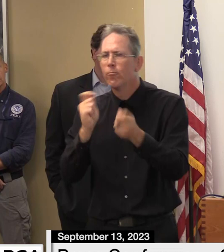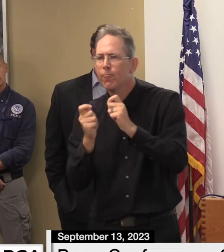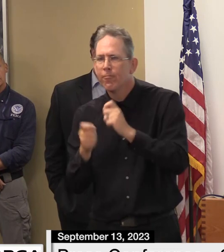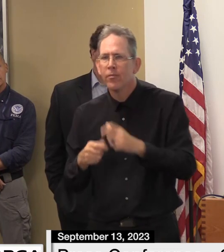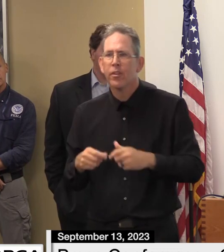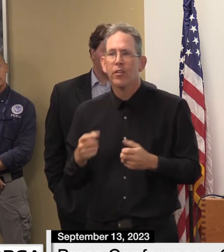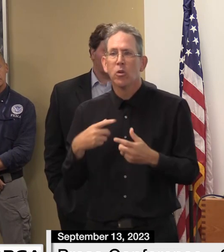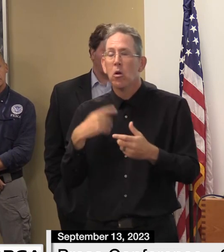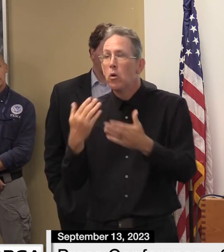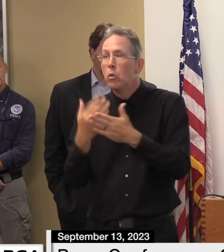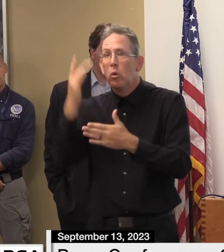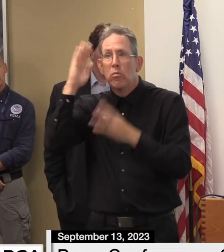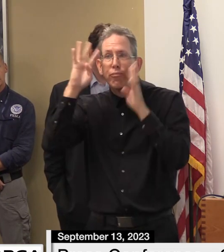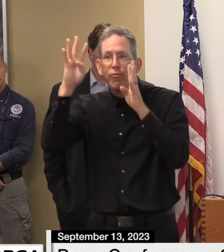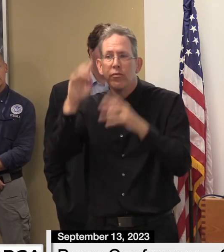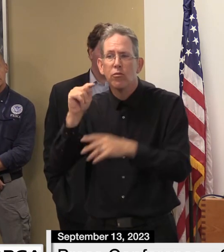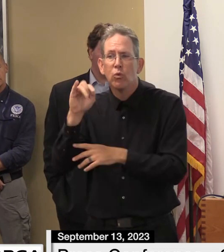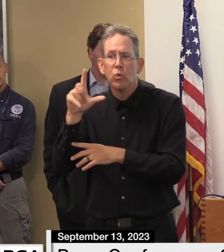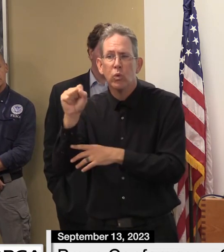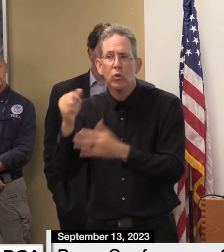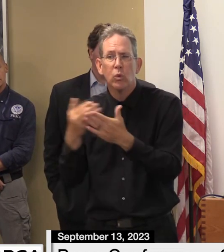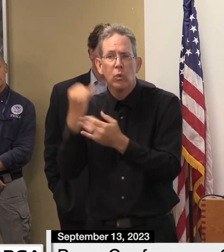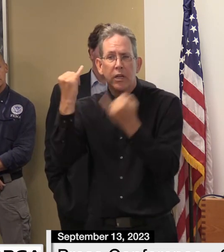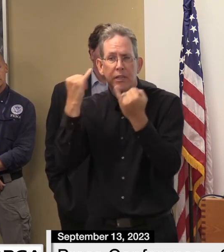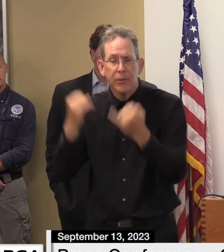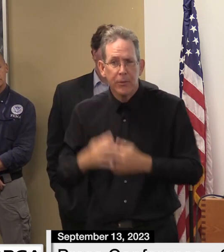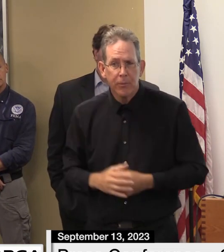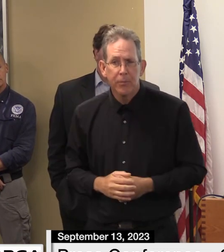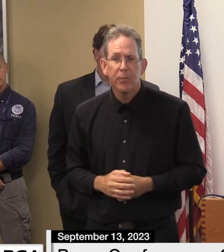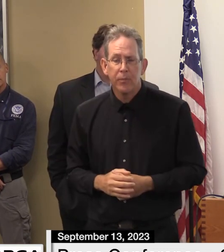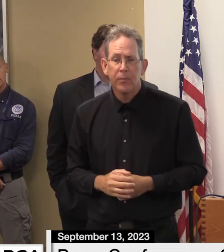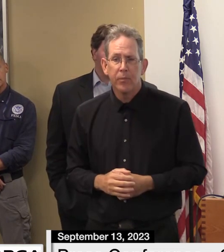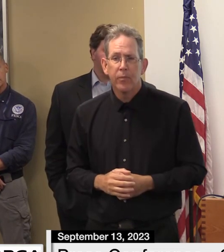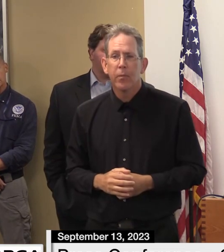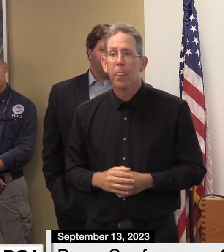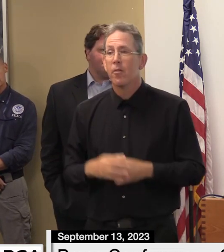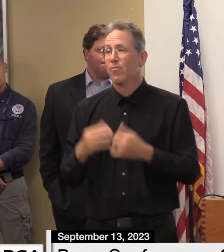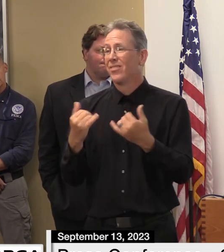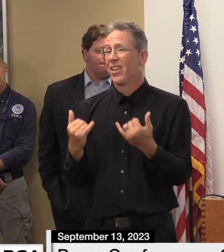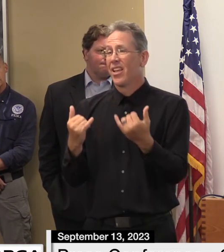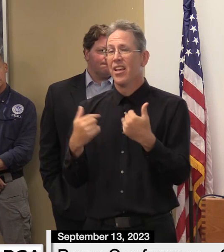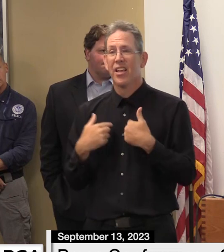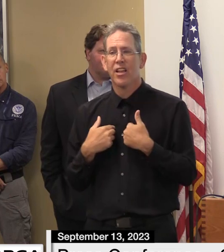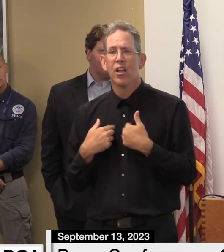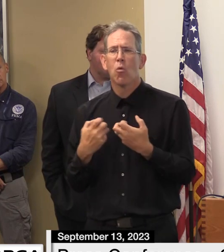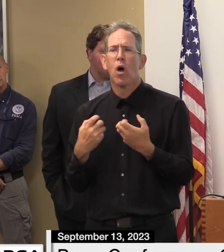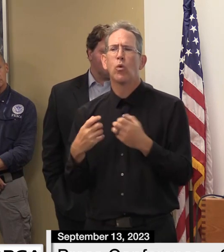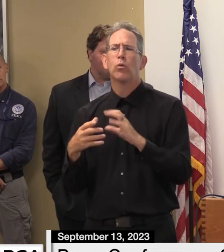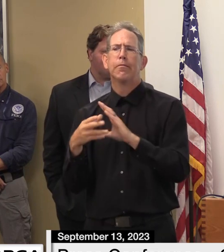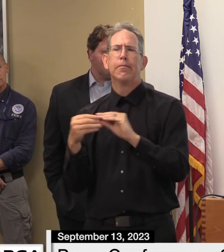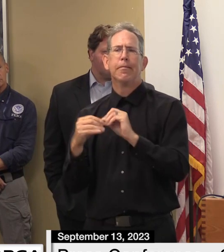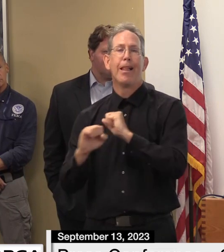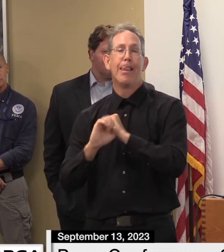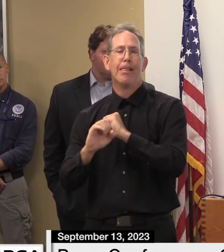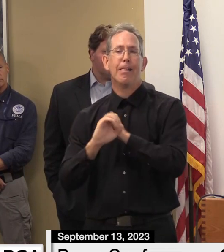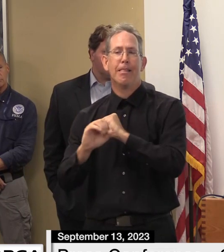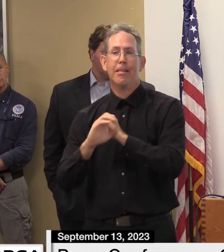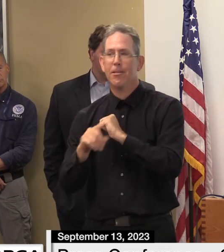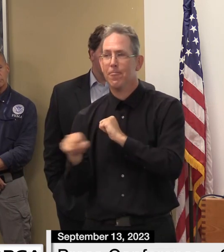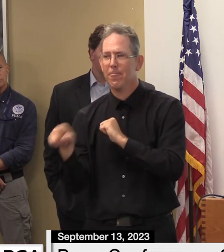there. I want to say that for right now, I want to put another plug for an existing program